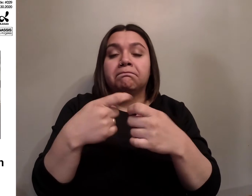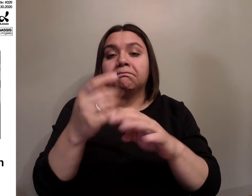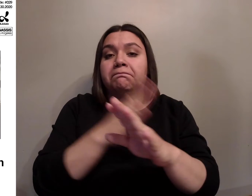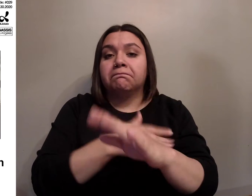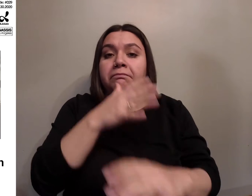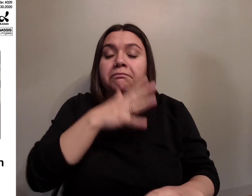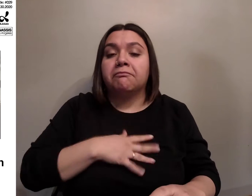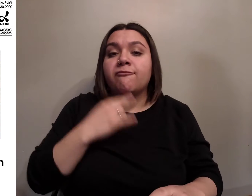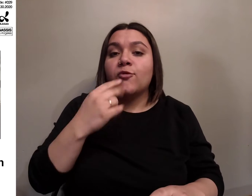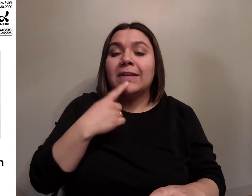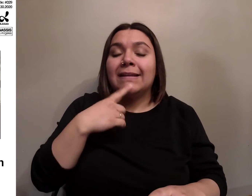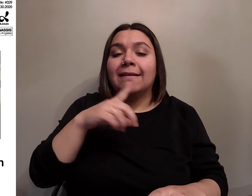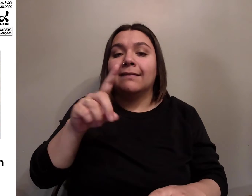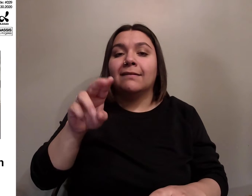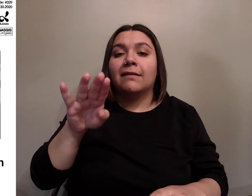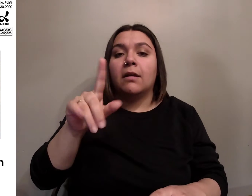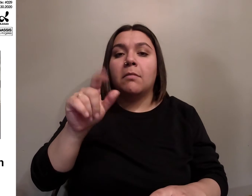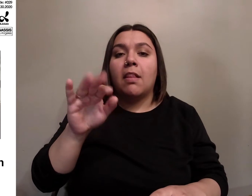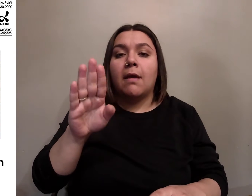Dublab.